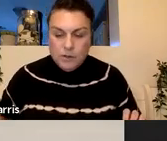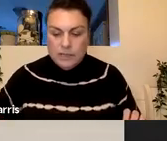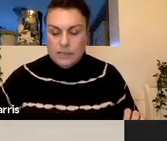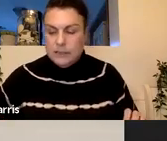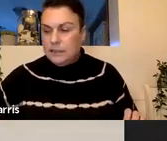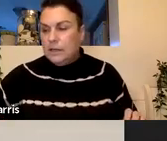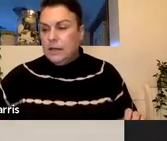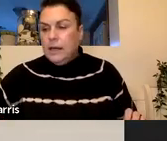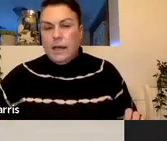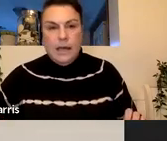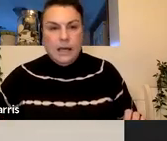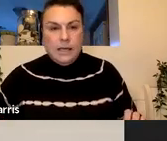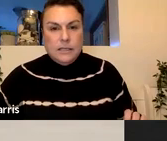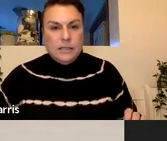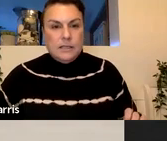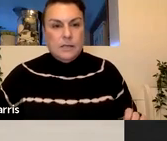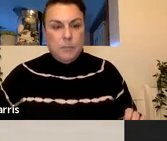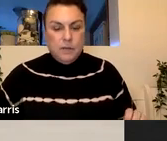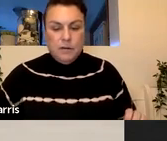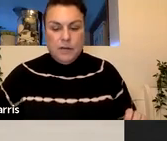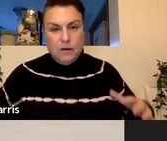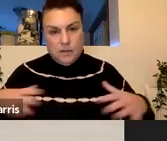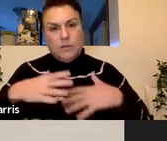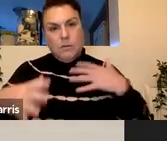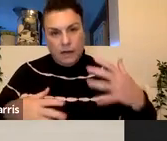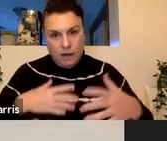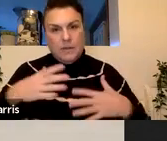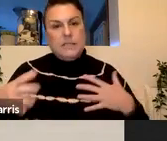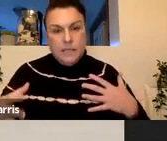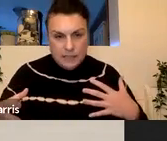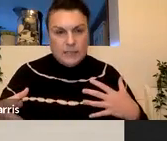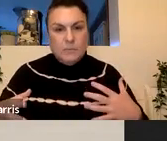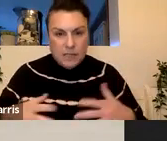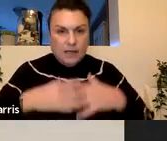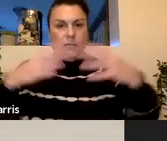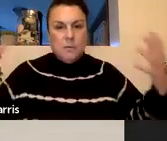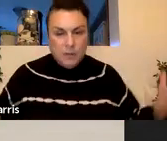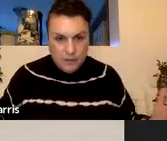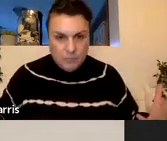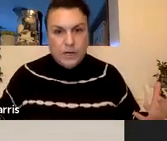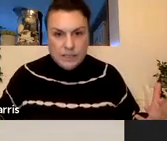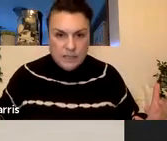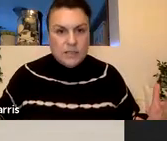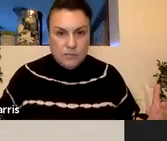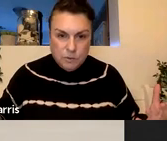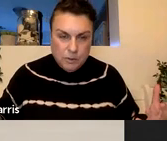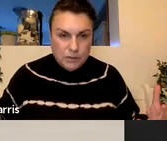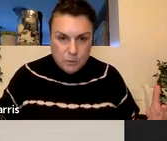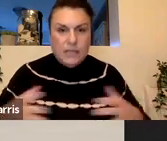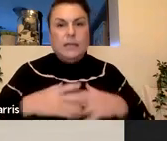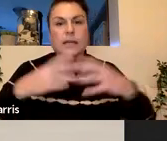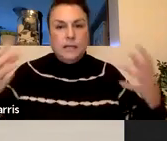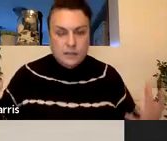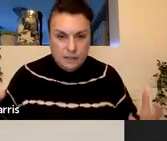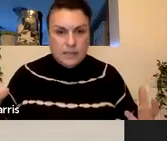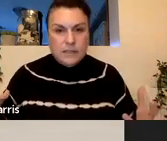health crisis and the bill and also obviously at the same time there were the uprisings of 2020